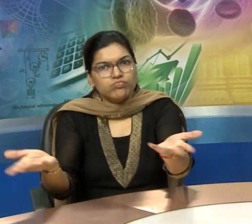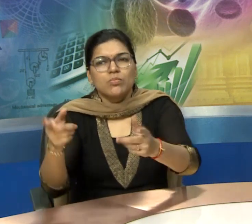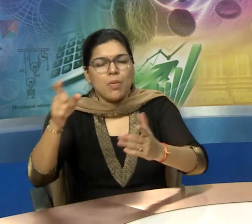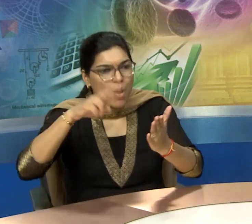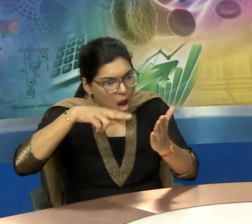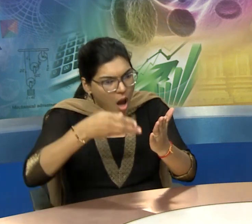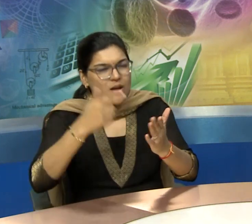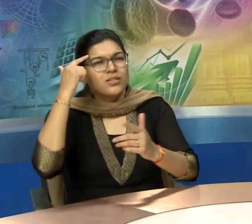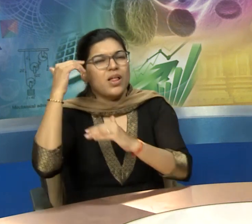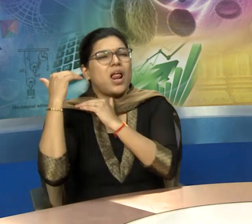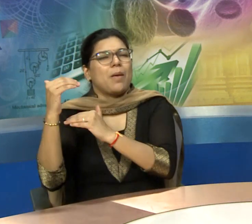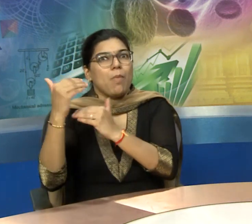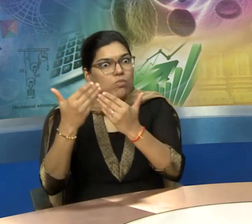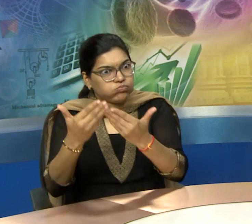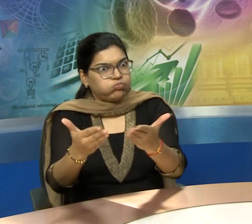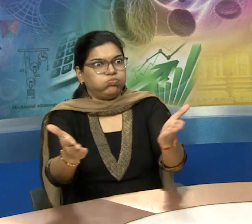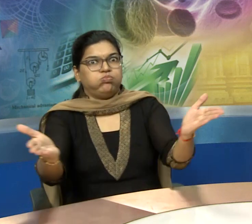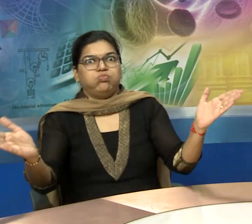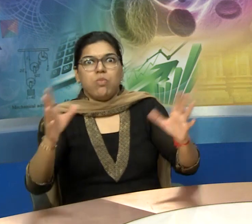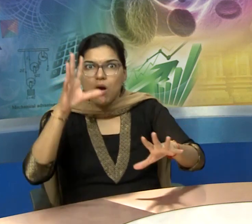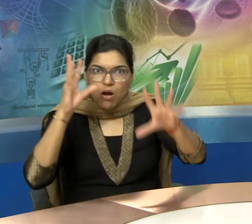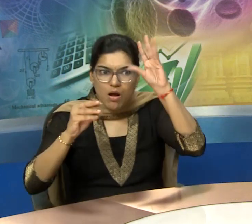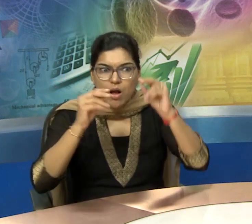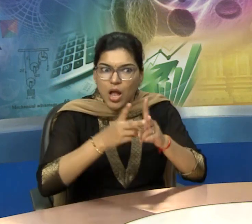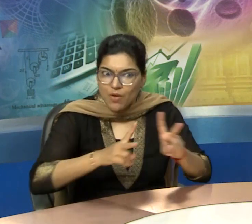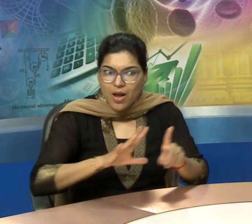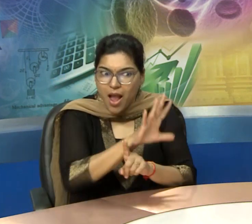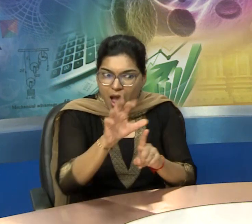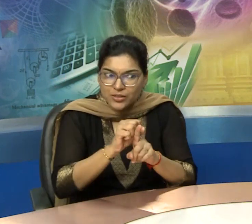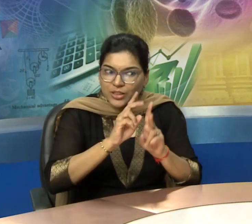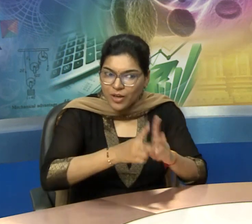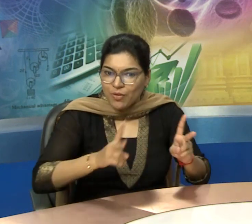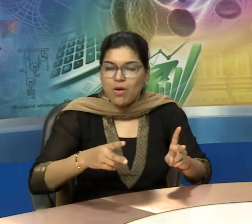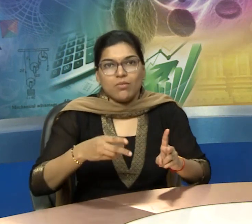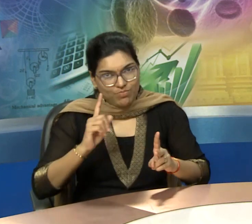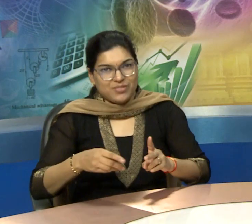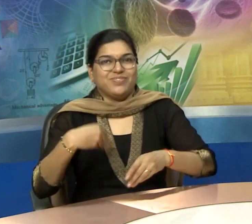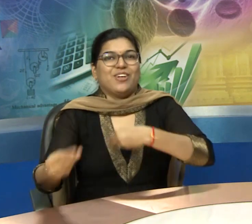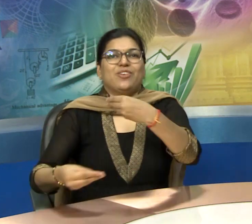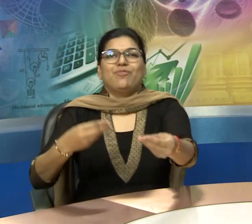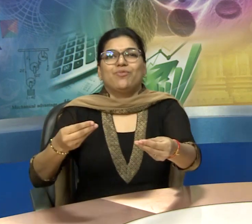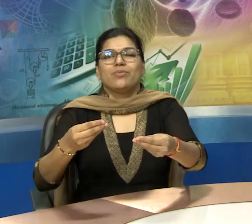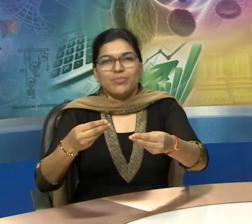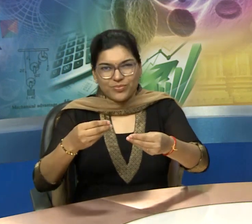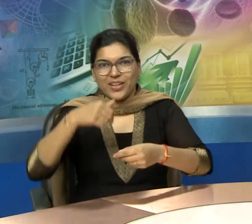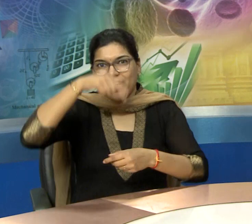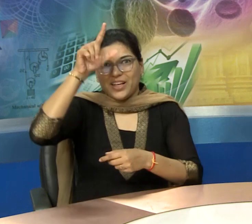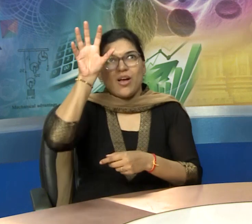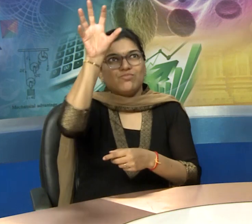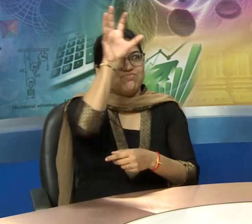community which can be promoted with the help of libraries. So this is one of the